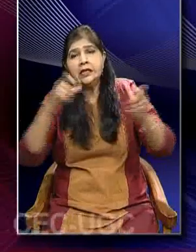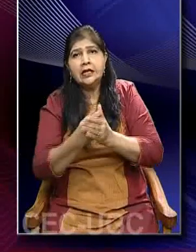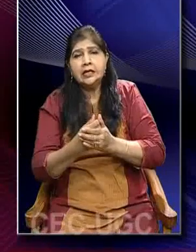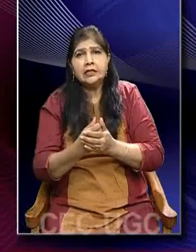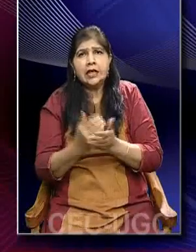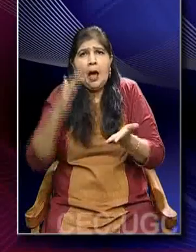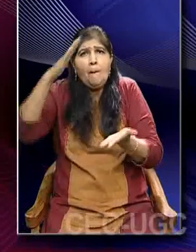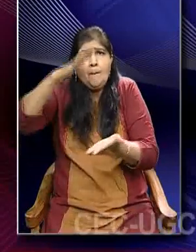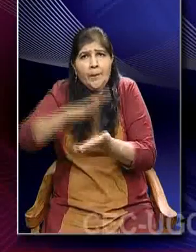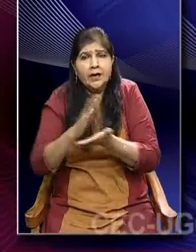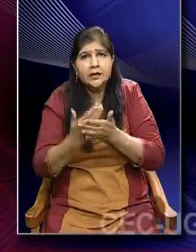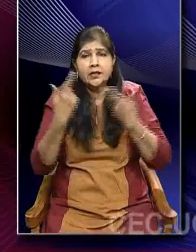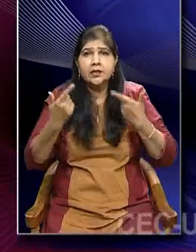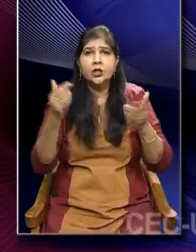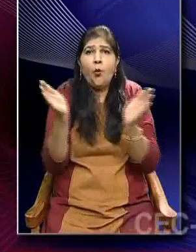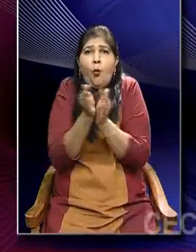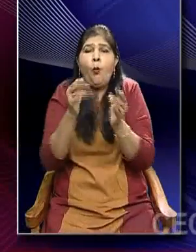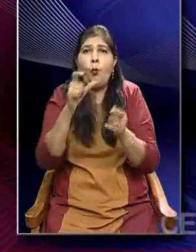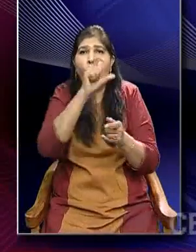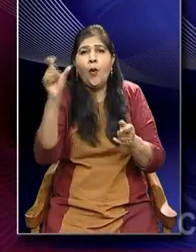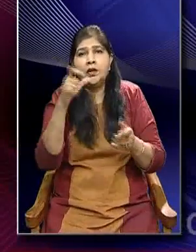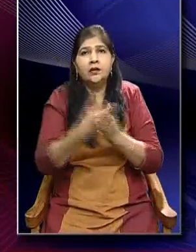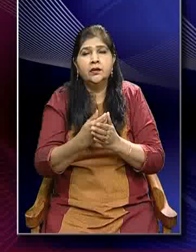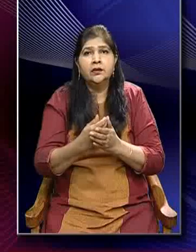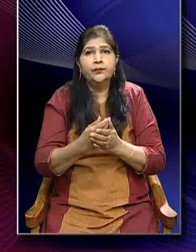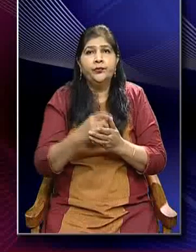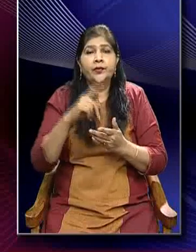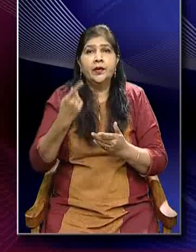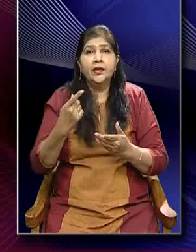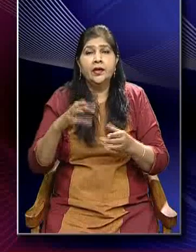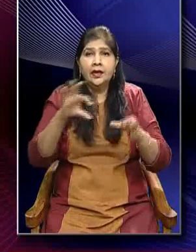compression of the world and